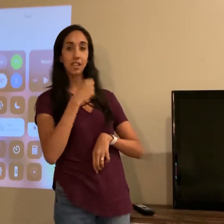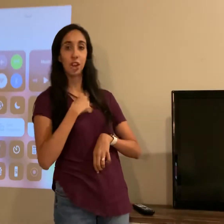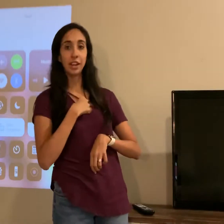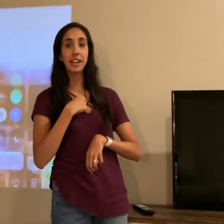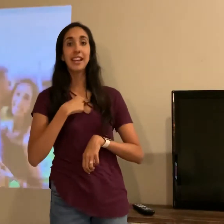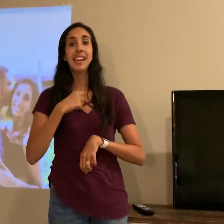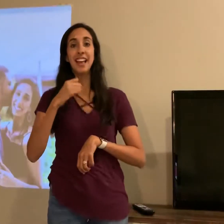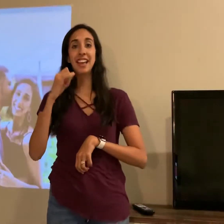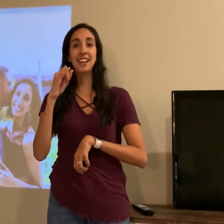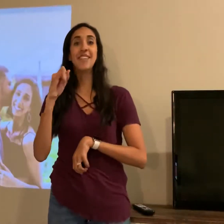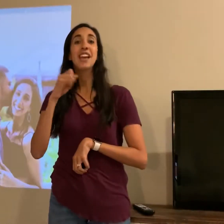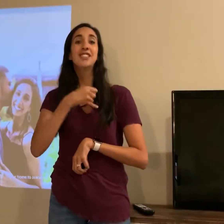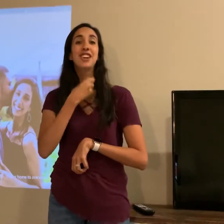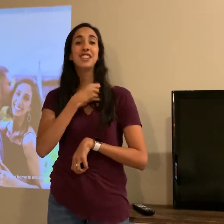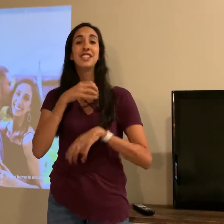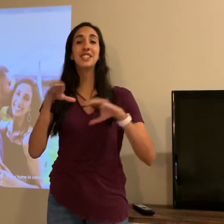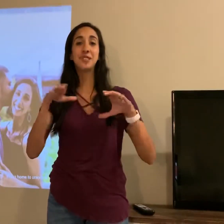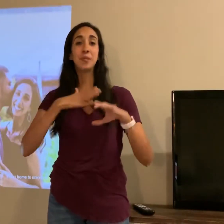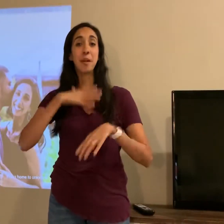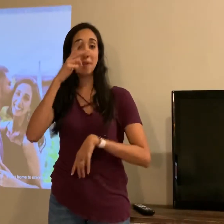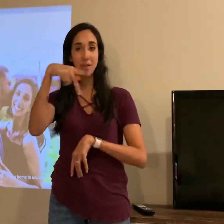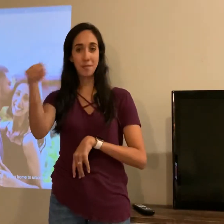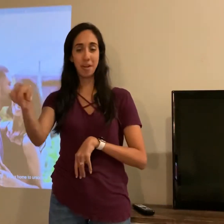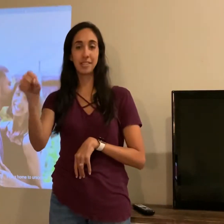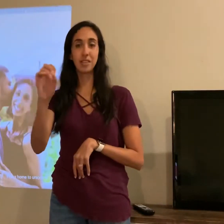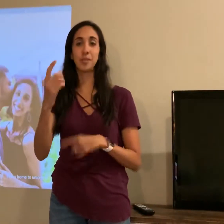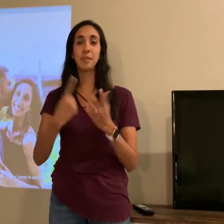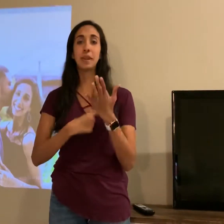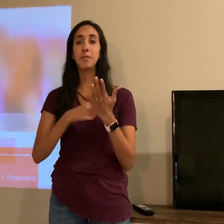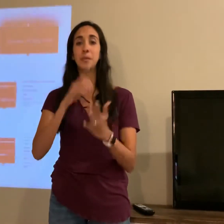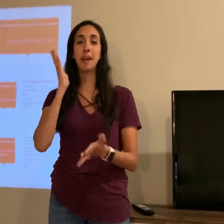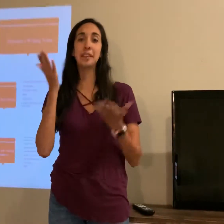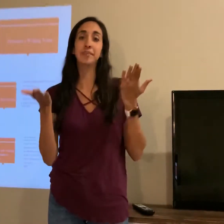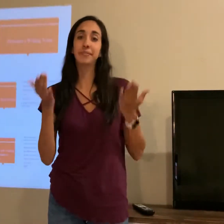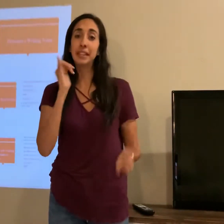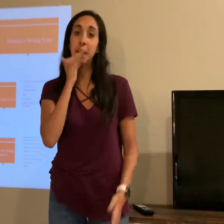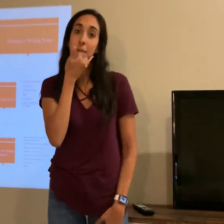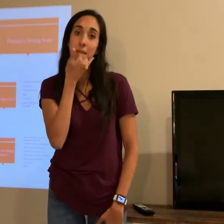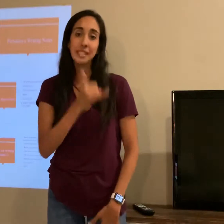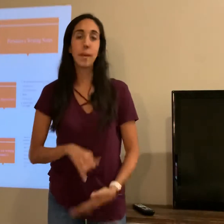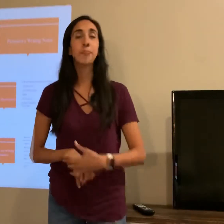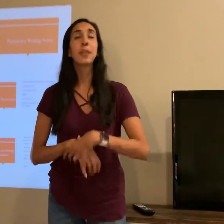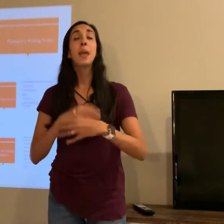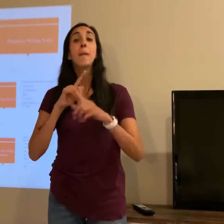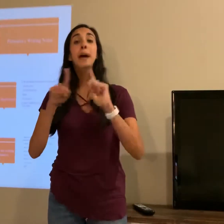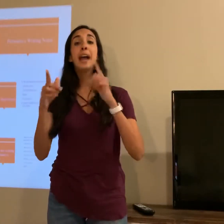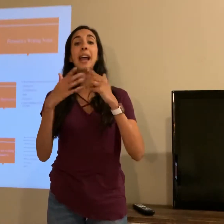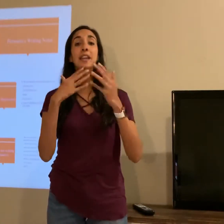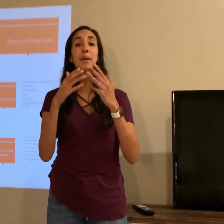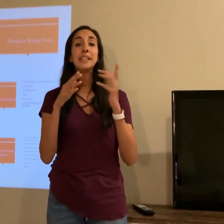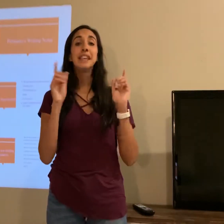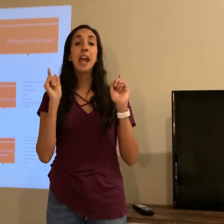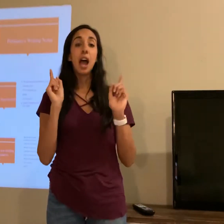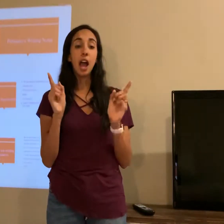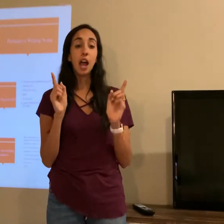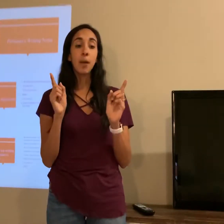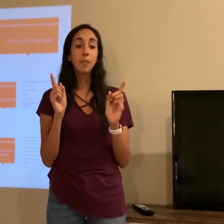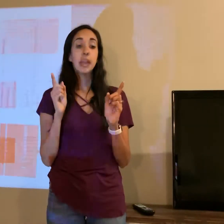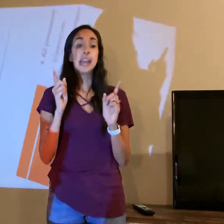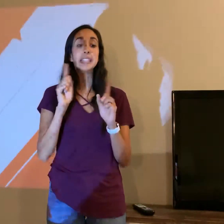sorry, Justin is doing my PowerPoint, so sometimes we might mess up. But anyways, it's